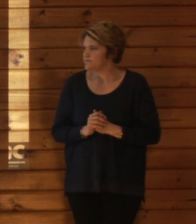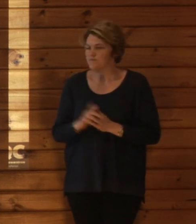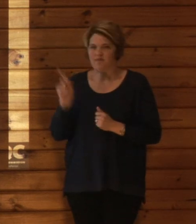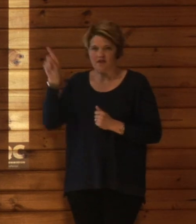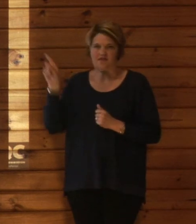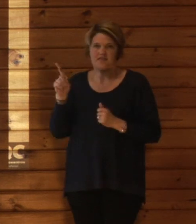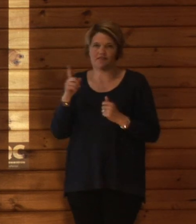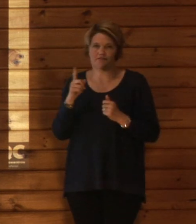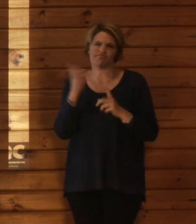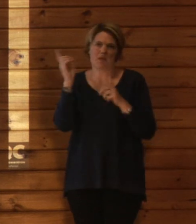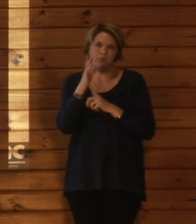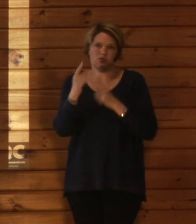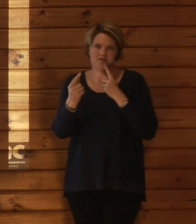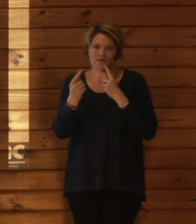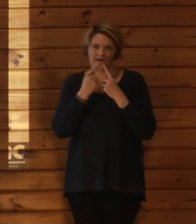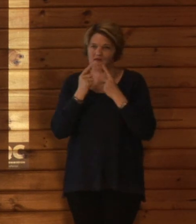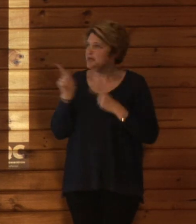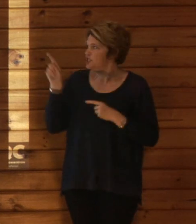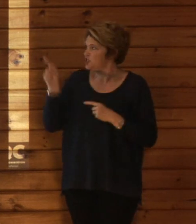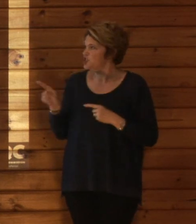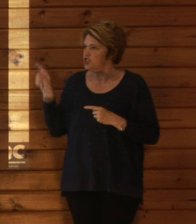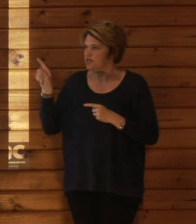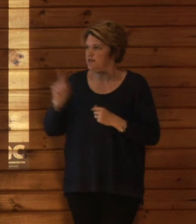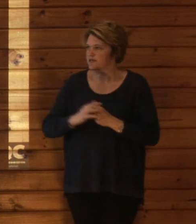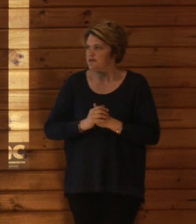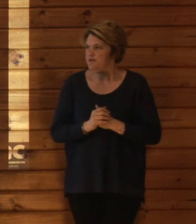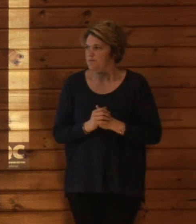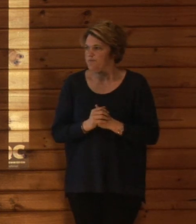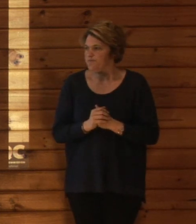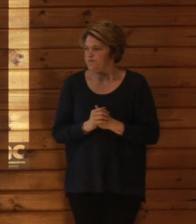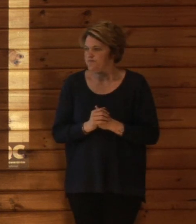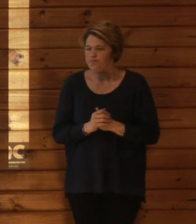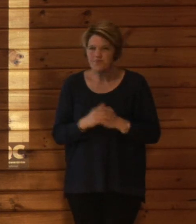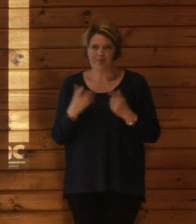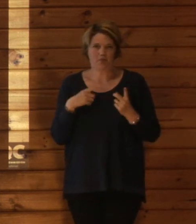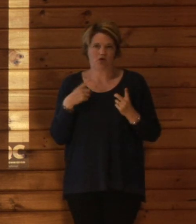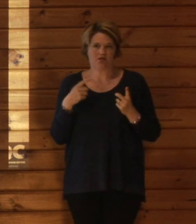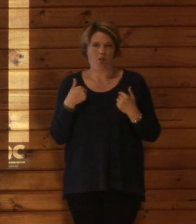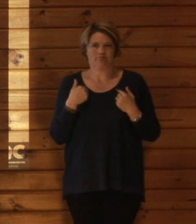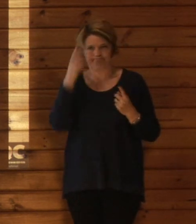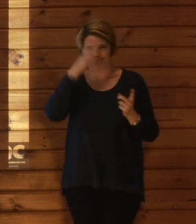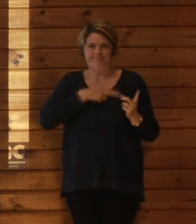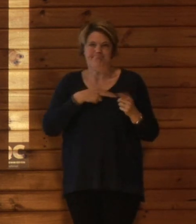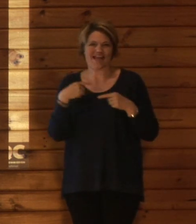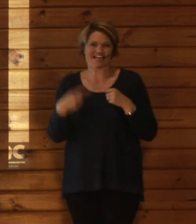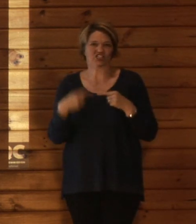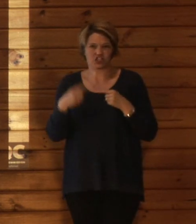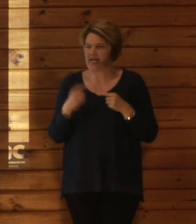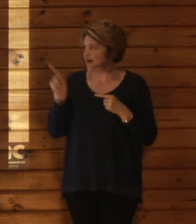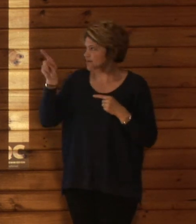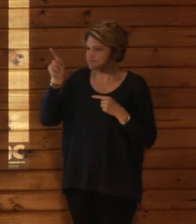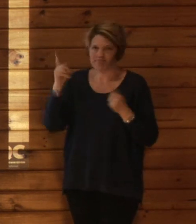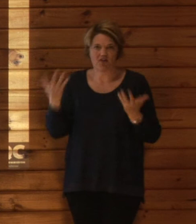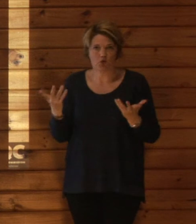As a geotechnical engineer, I like to think of things as engineers. This is how a lawyer at EQC policy